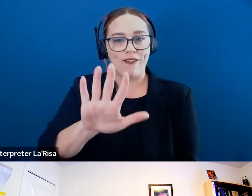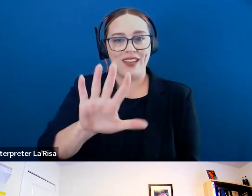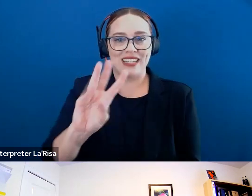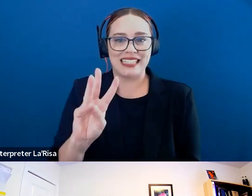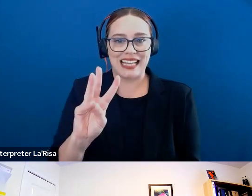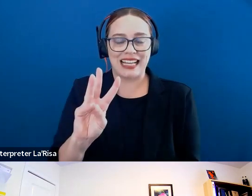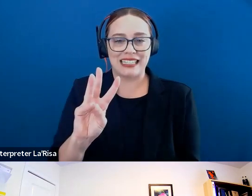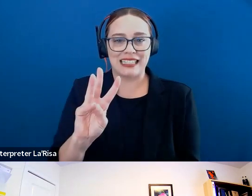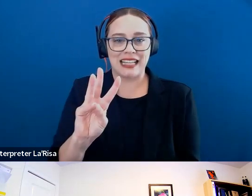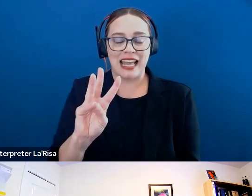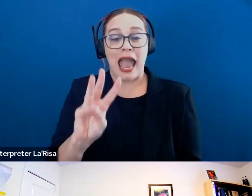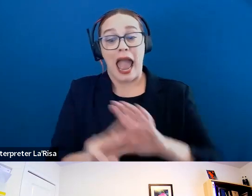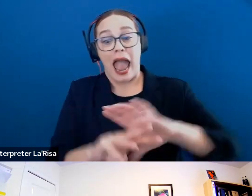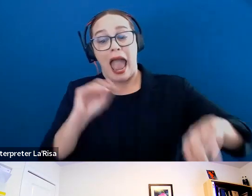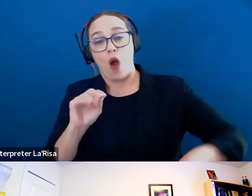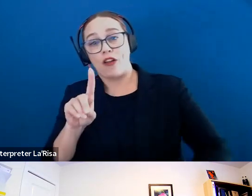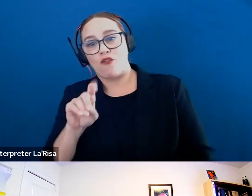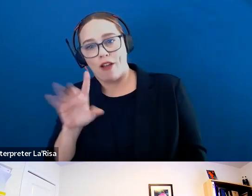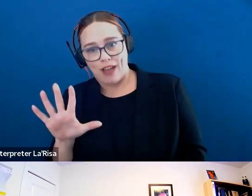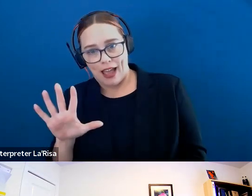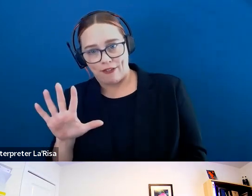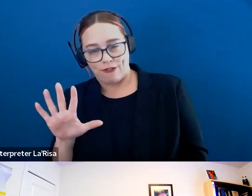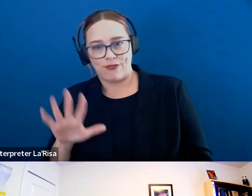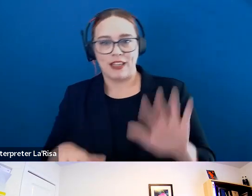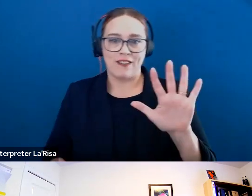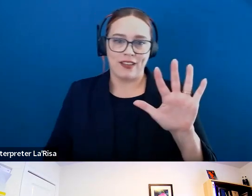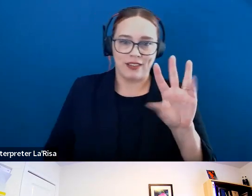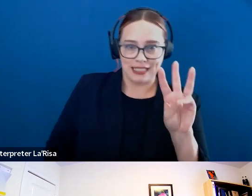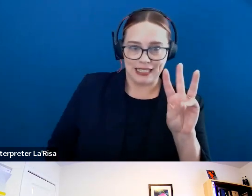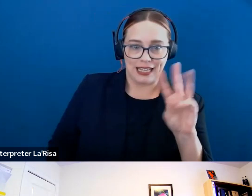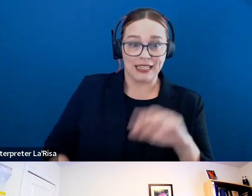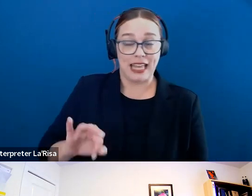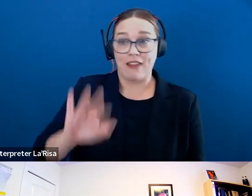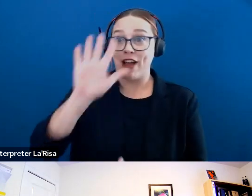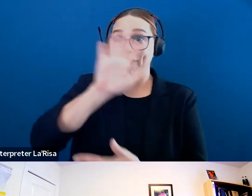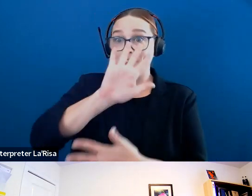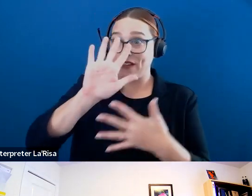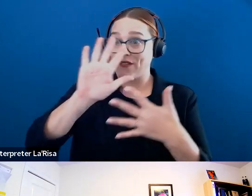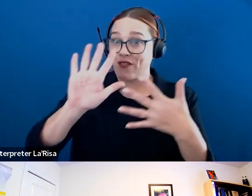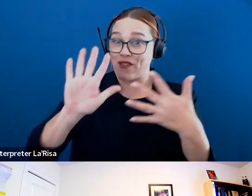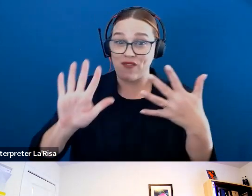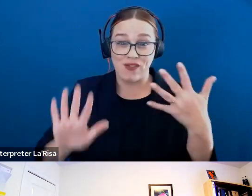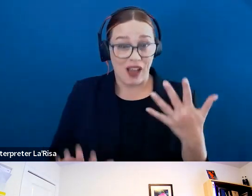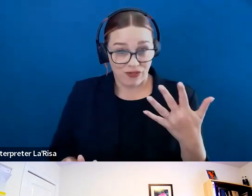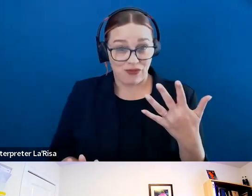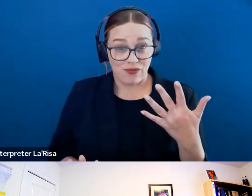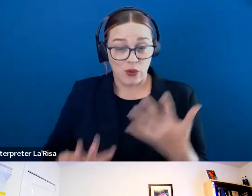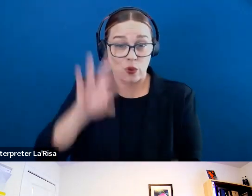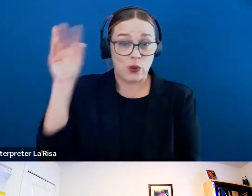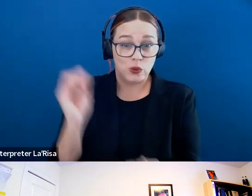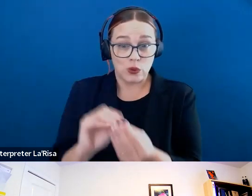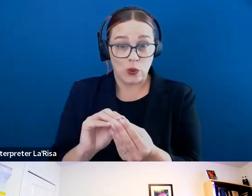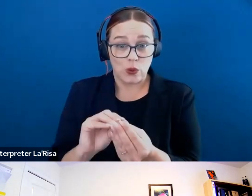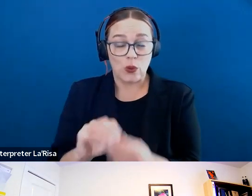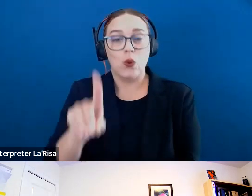out of a potential 105, right? If it got fives in every single criteria, it would have a score of